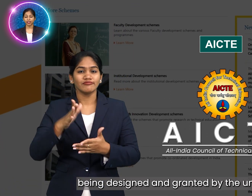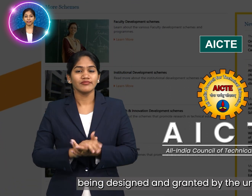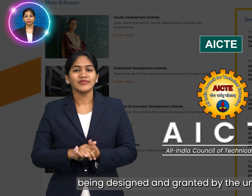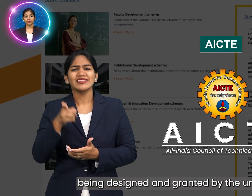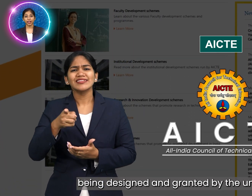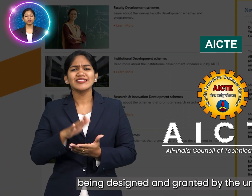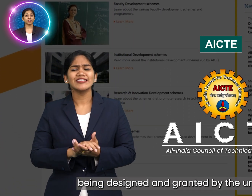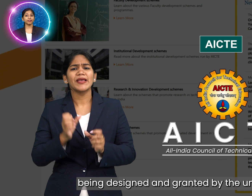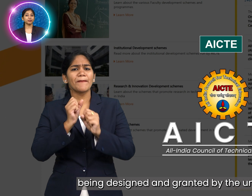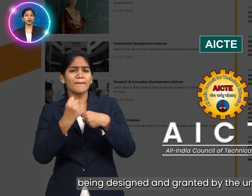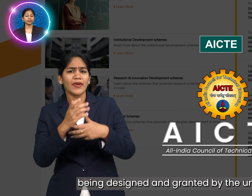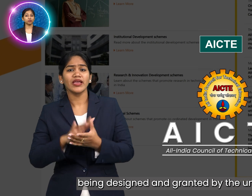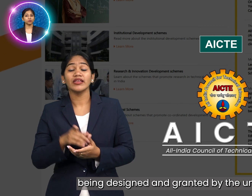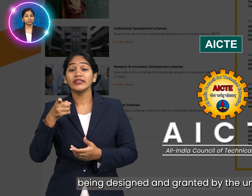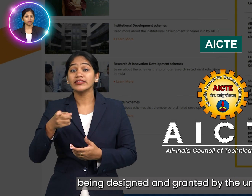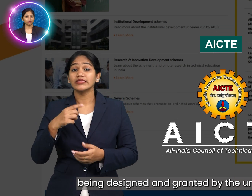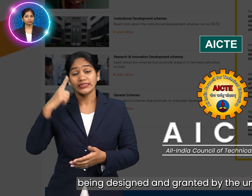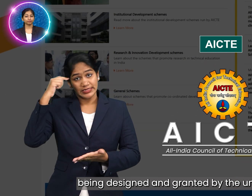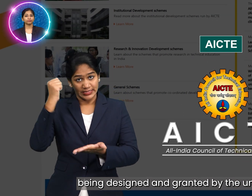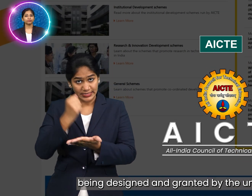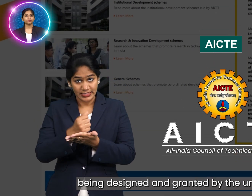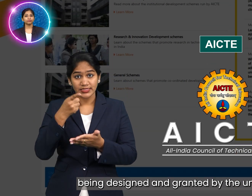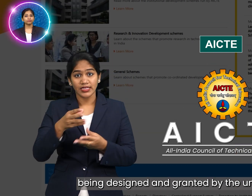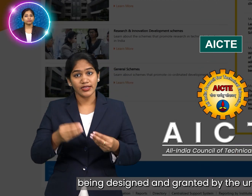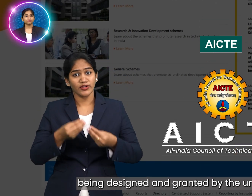being designed and granted by the university.